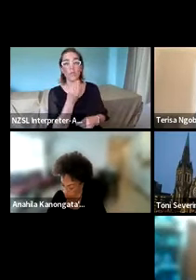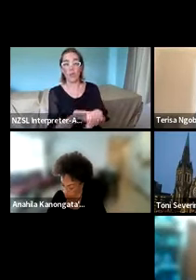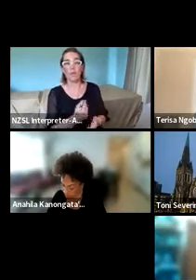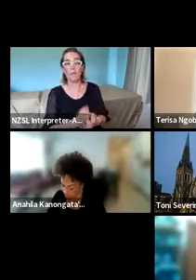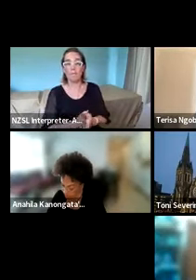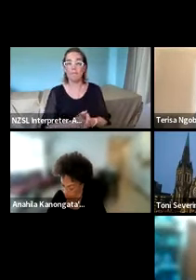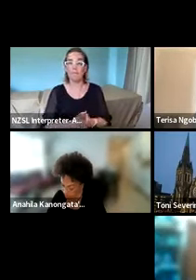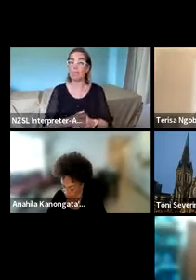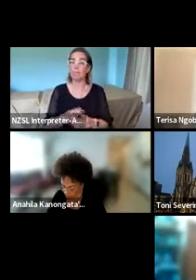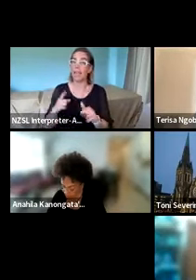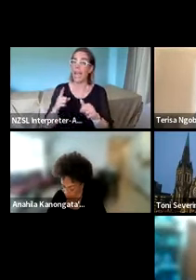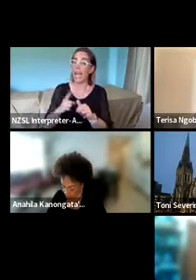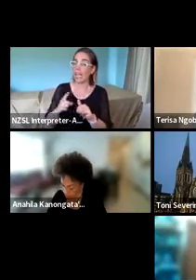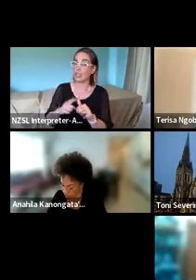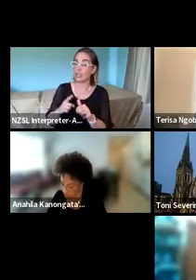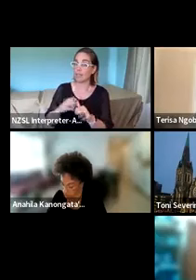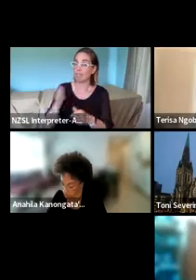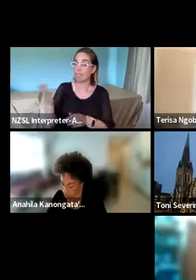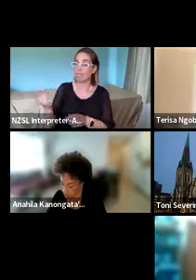Thanks, Chris. I guess